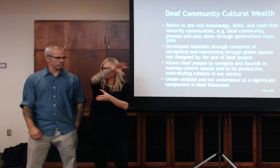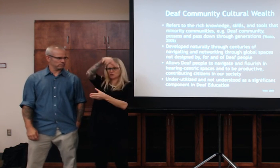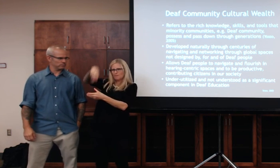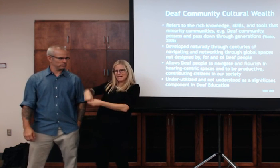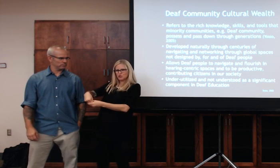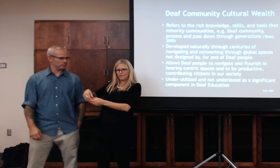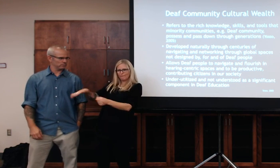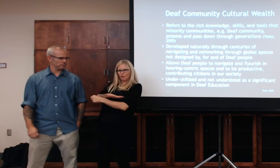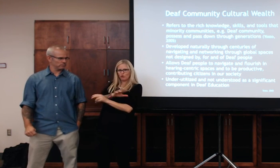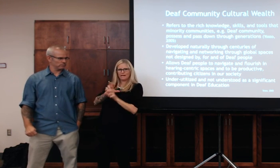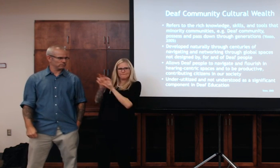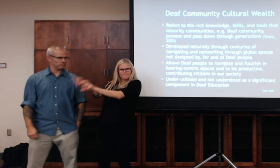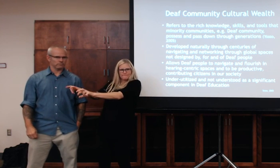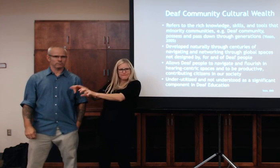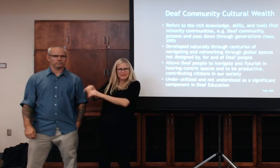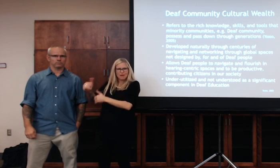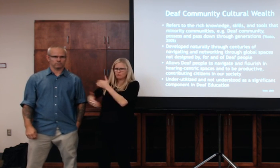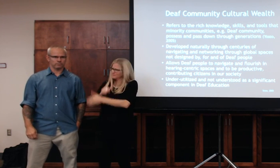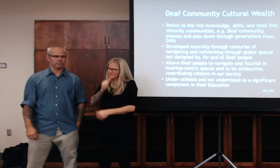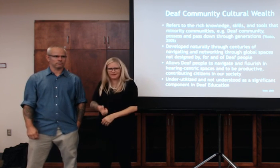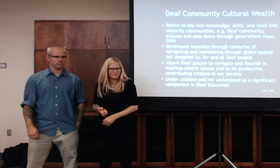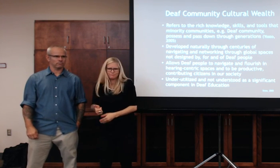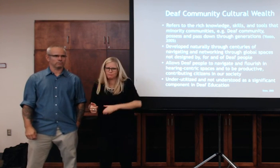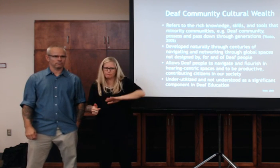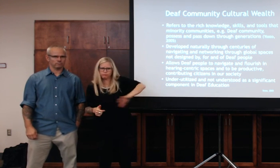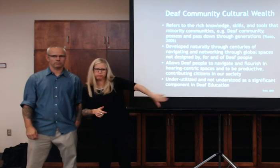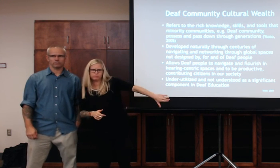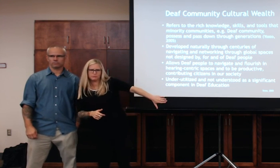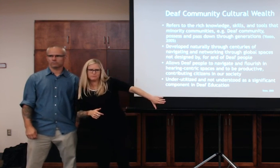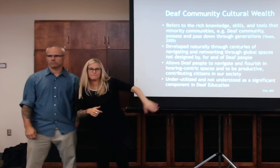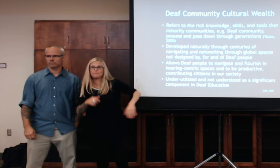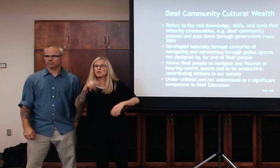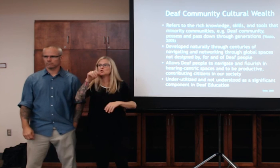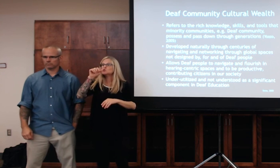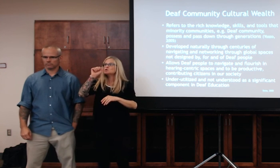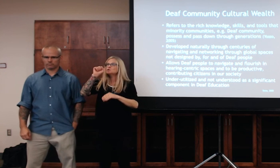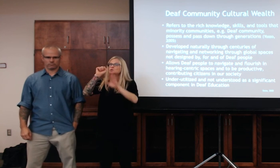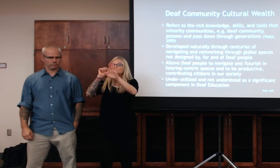was no participation and full investment of the deaf community. They were separated from that.